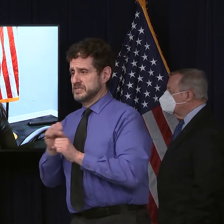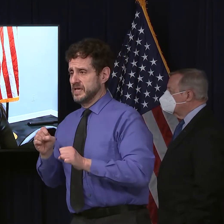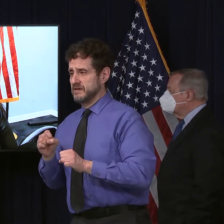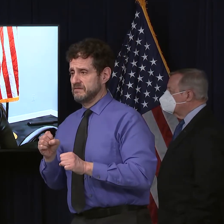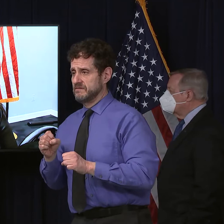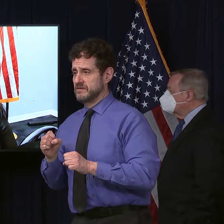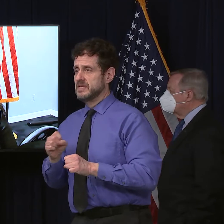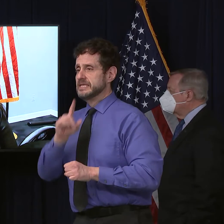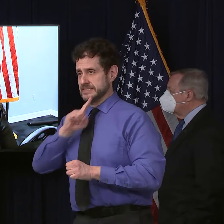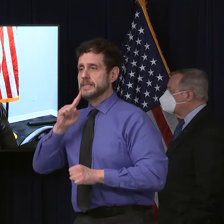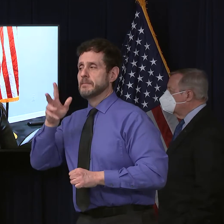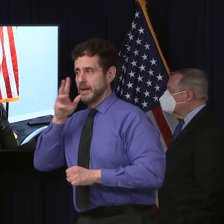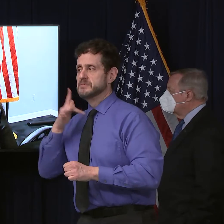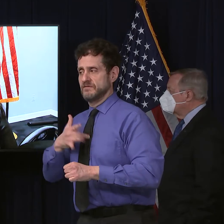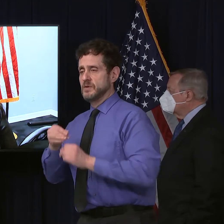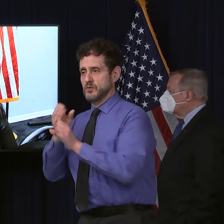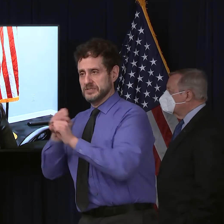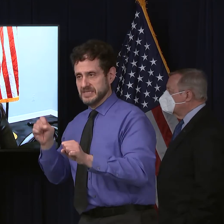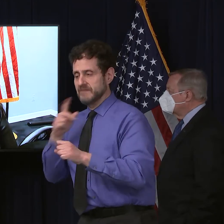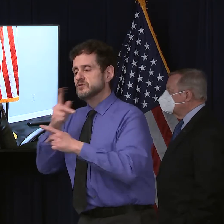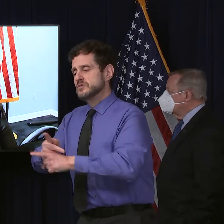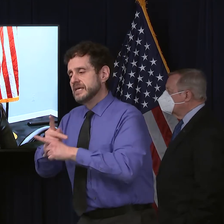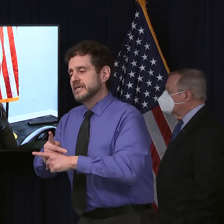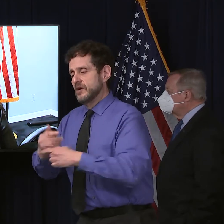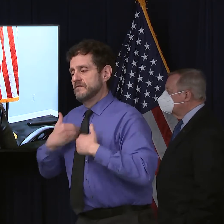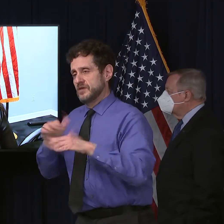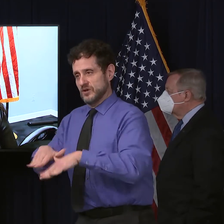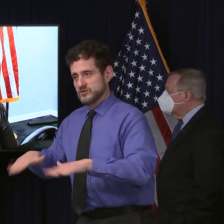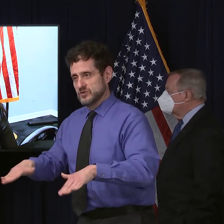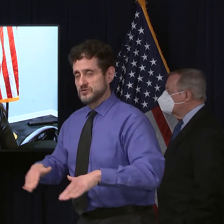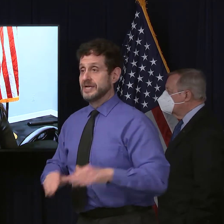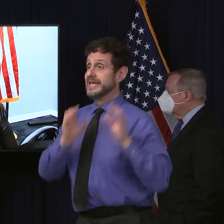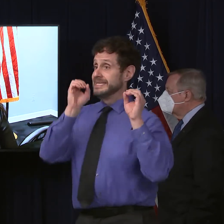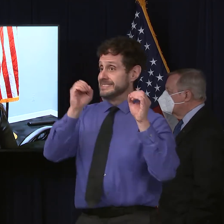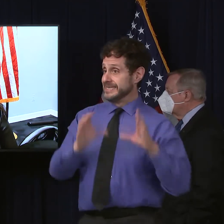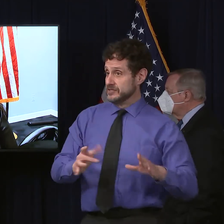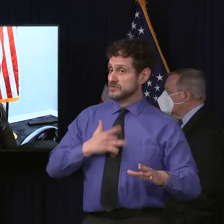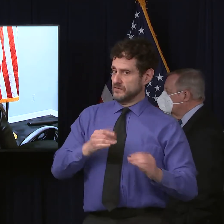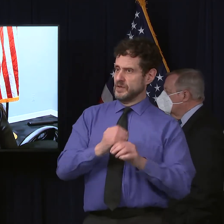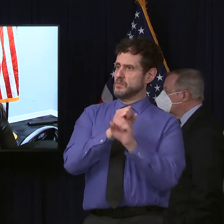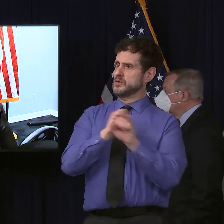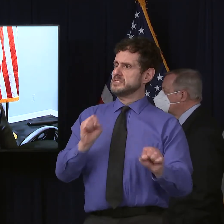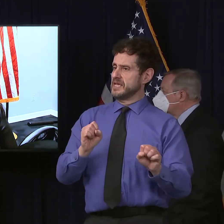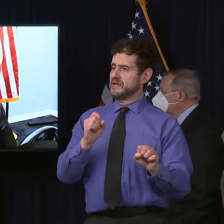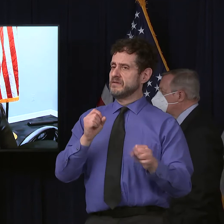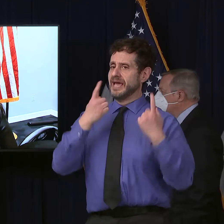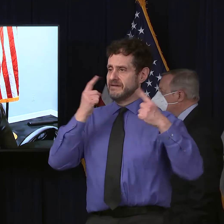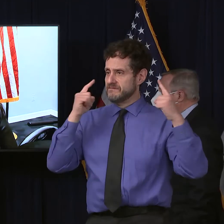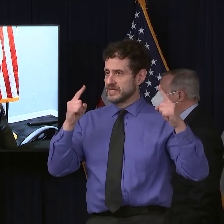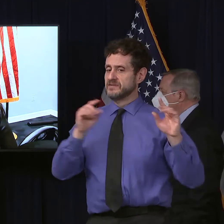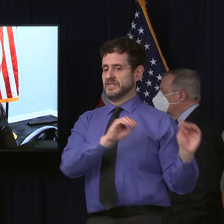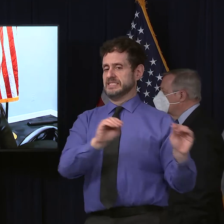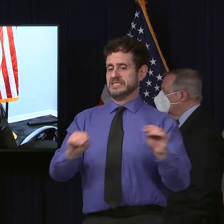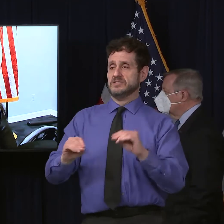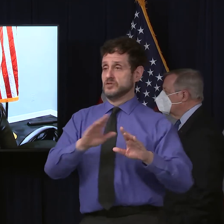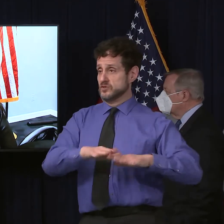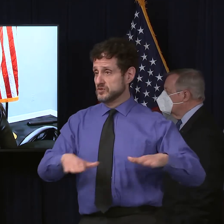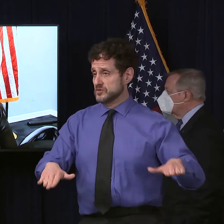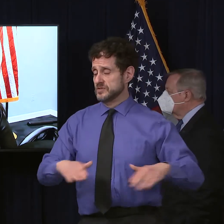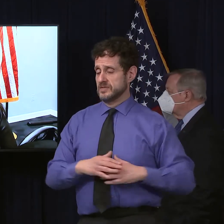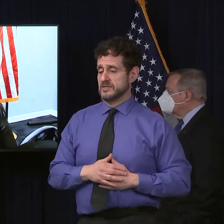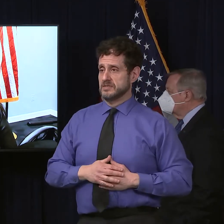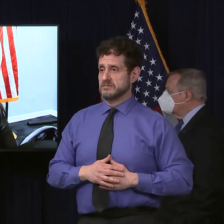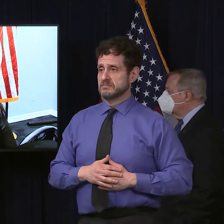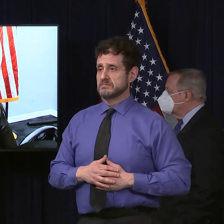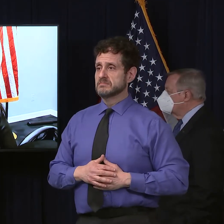and the tomorrow after that to take care of their young children. Teachers will be able to more safely, effectively educate our children.